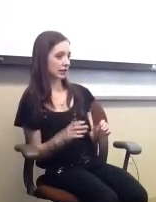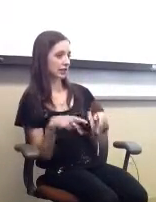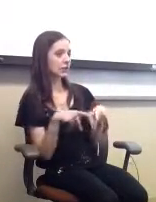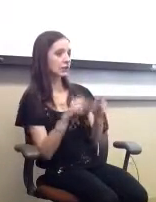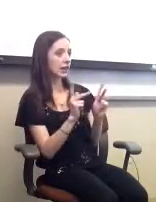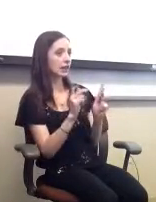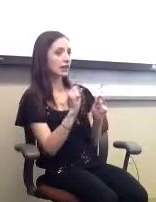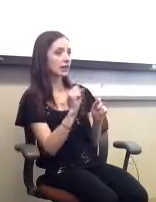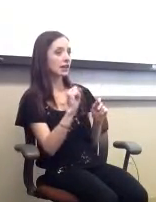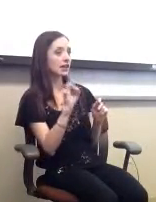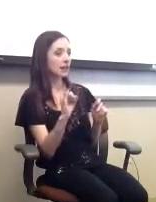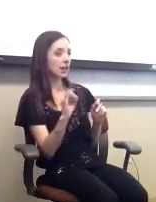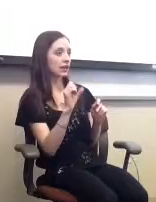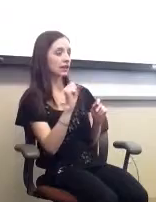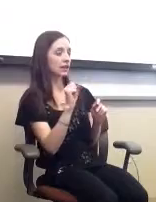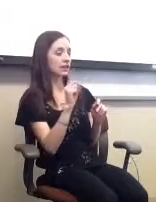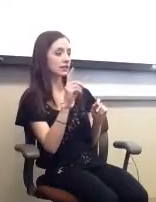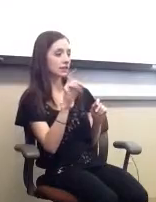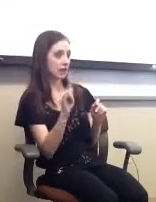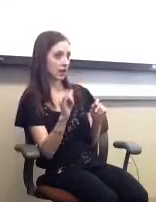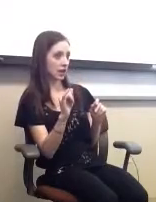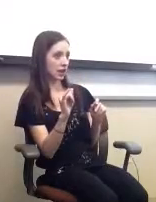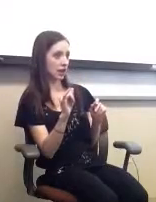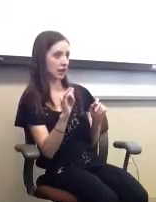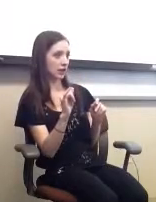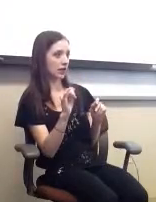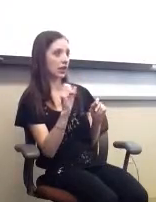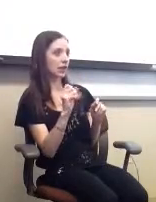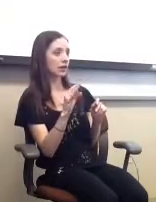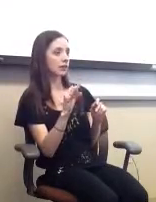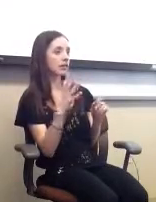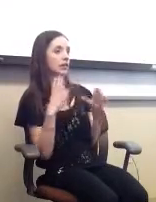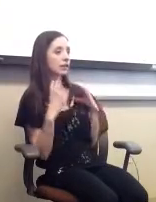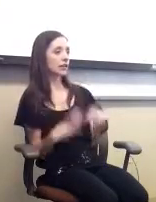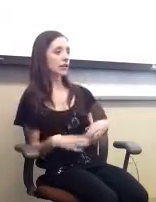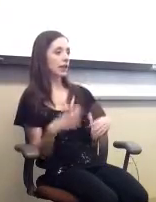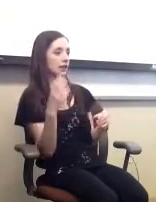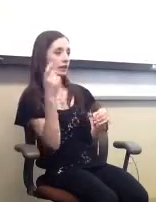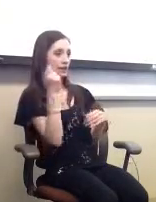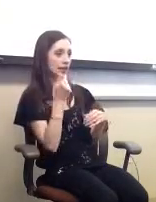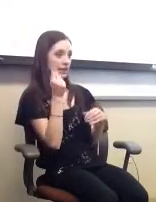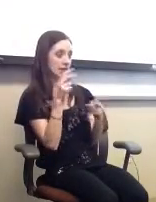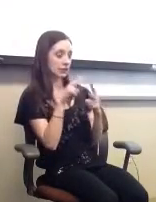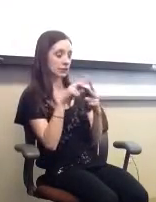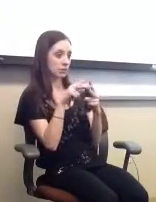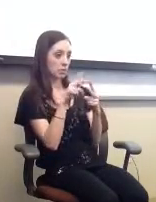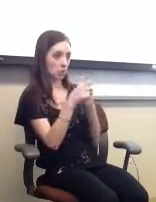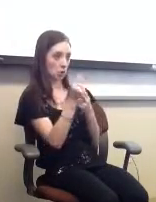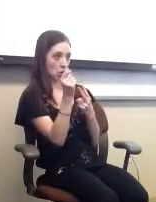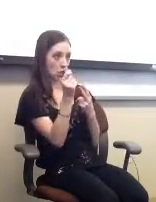gets SSI, SSDI for their disability, you check the box, you sign the form, and you're done with it.